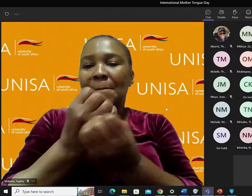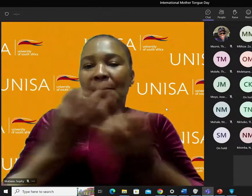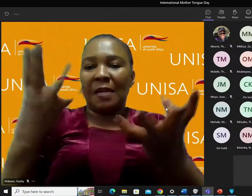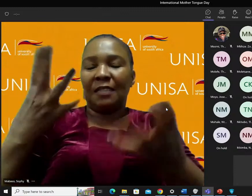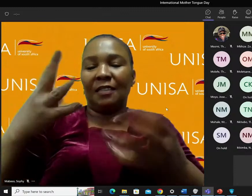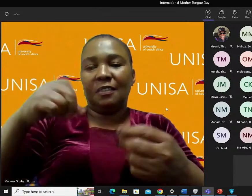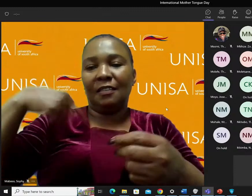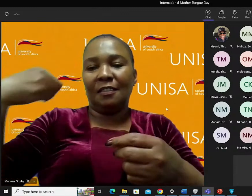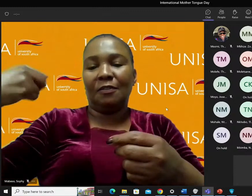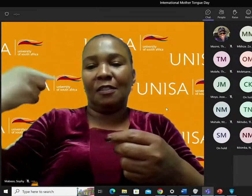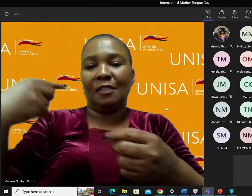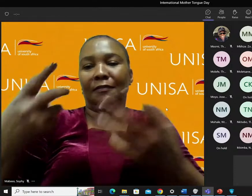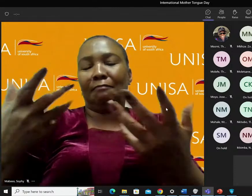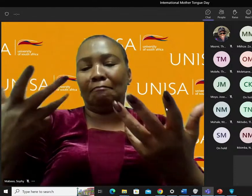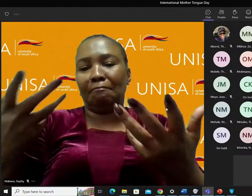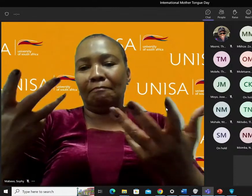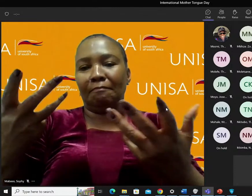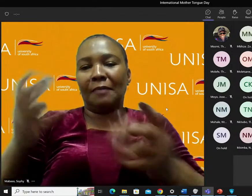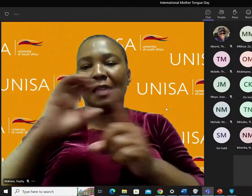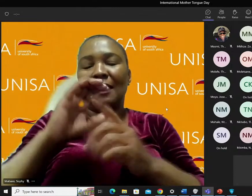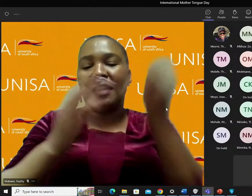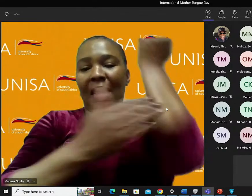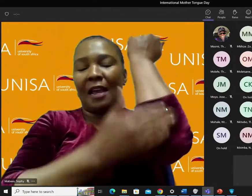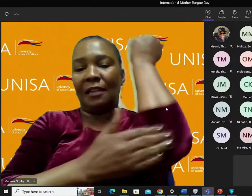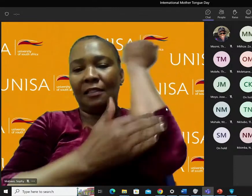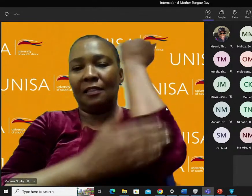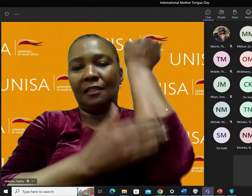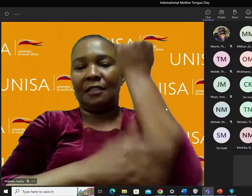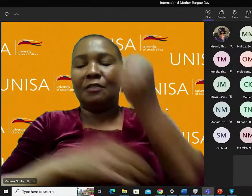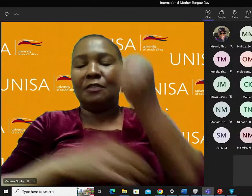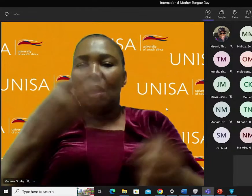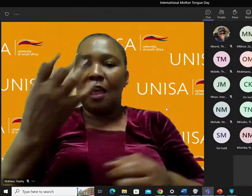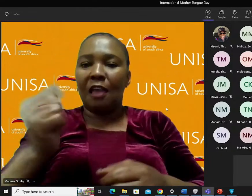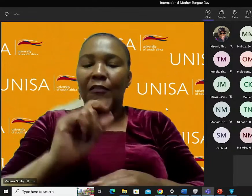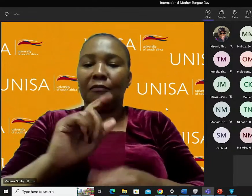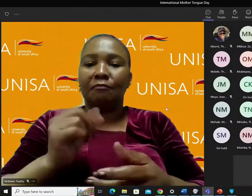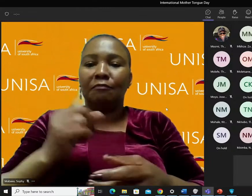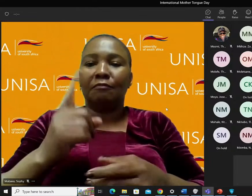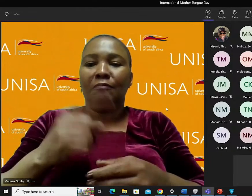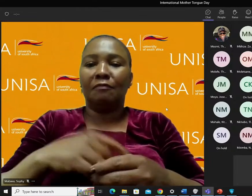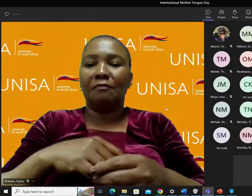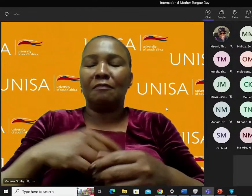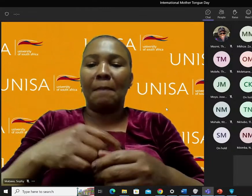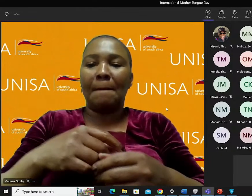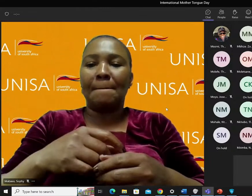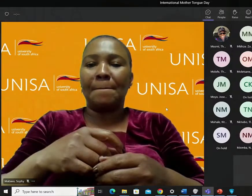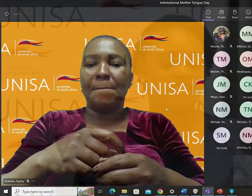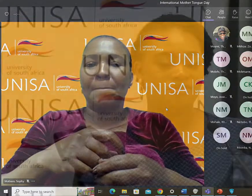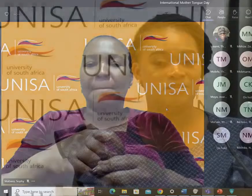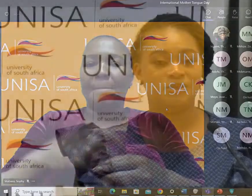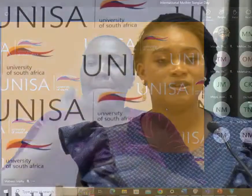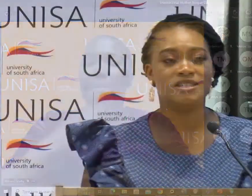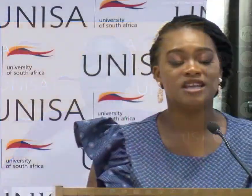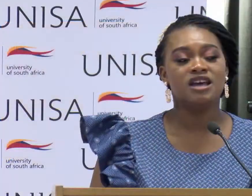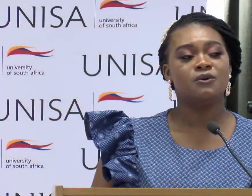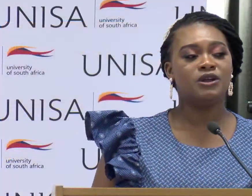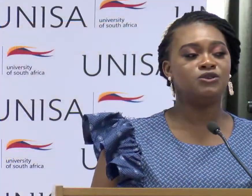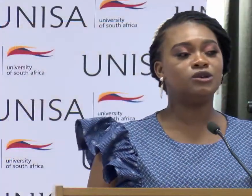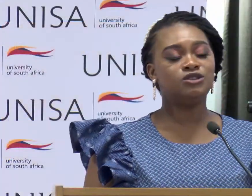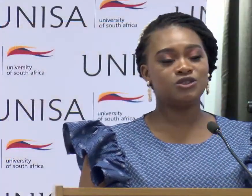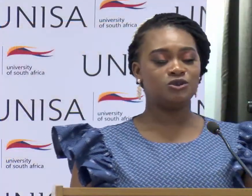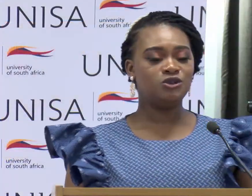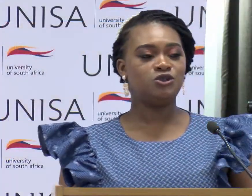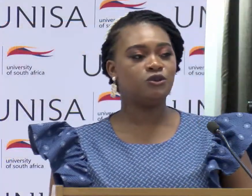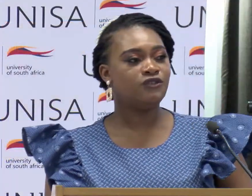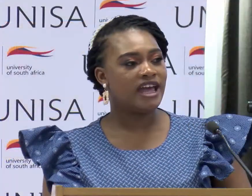multilingual country, and also to have a bilingual education system, because when